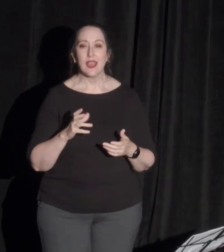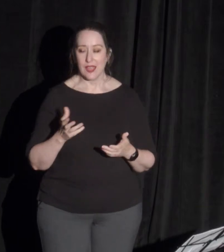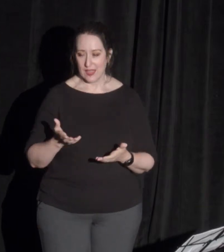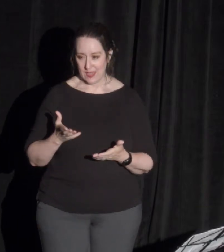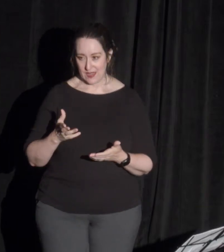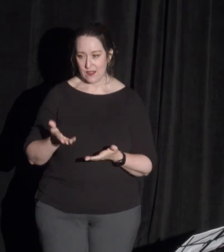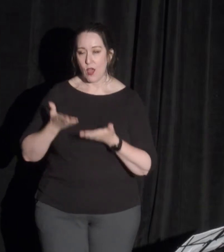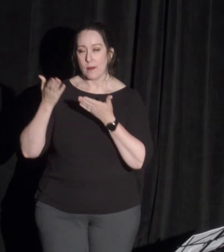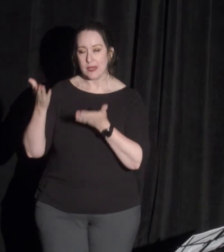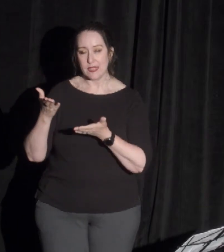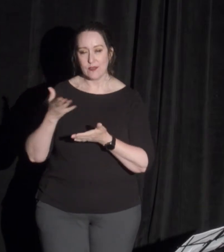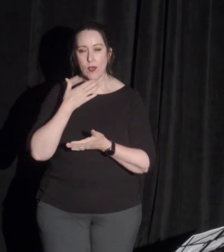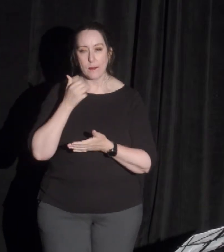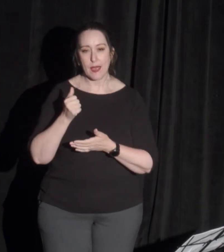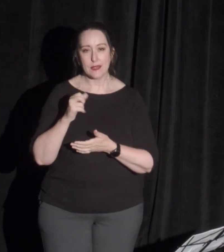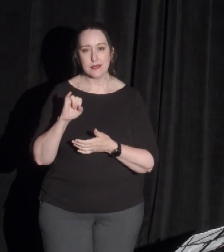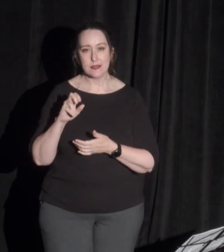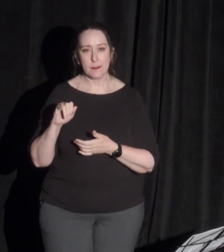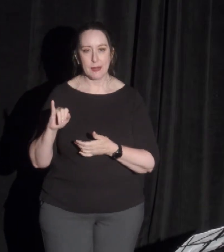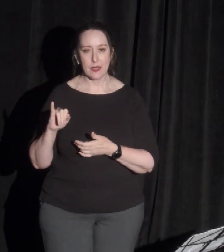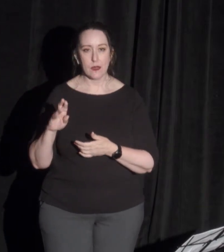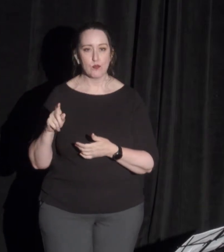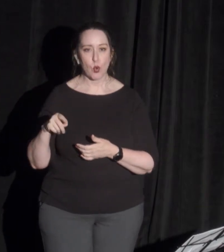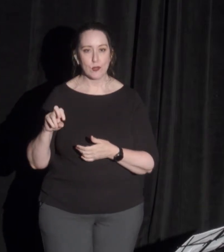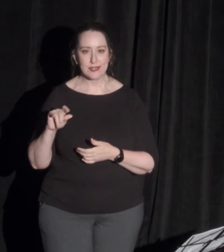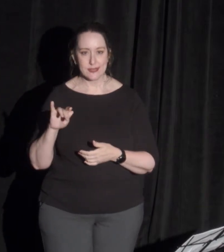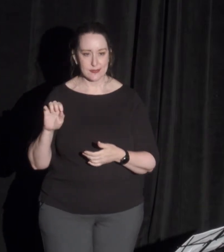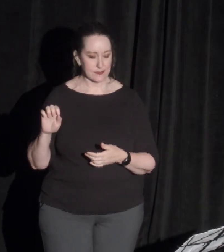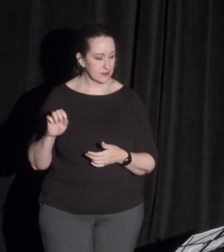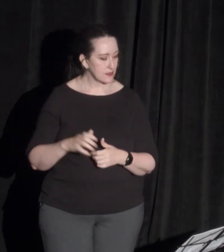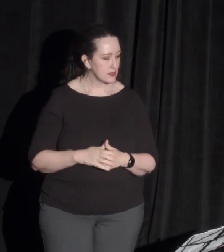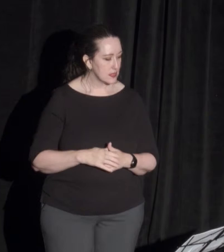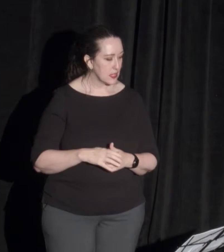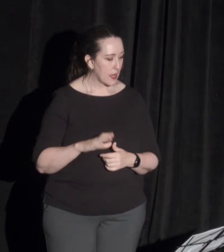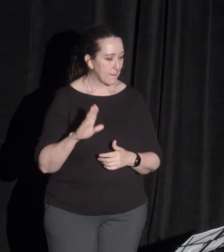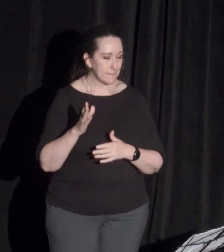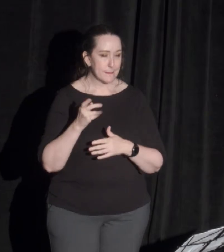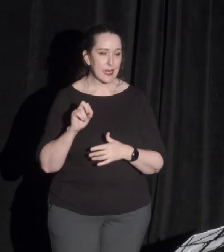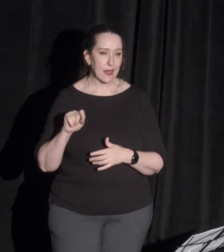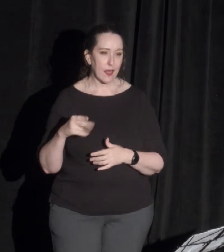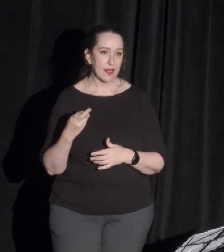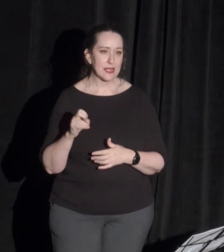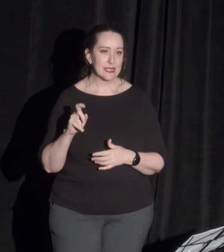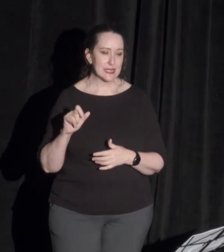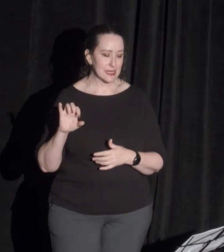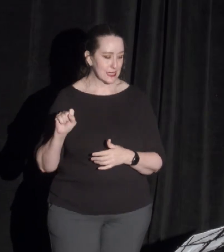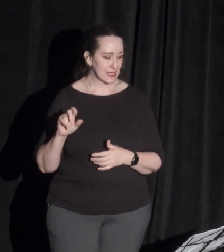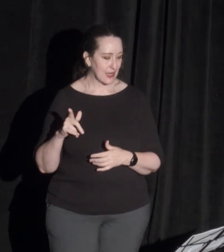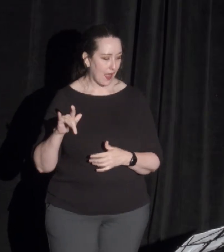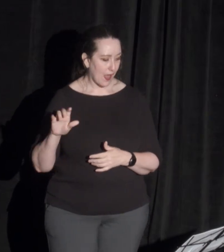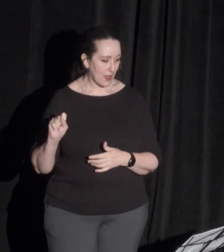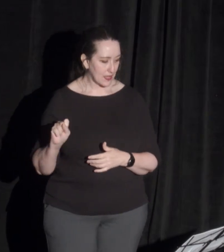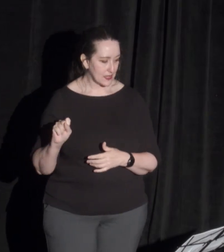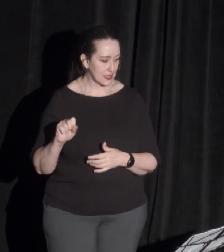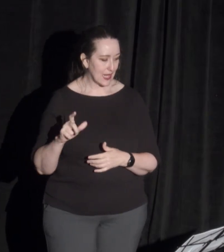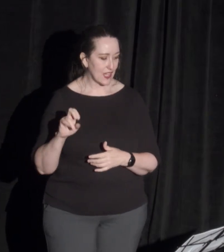nominees for Best Semi-Pro-Zine. Beneath Ceaseless Skies, edited by Scott H. Andrews. Escape